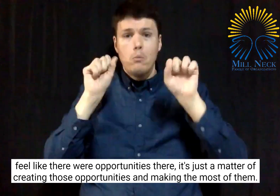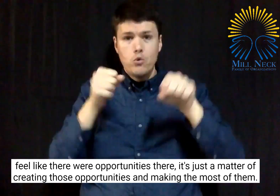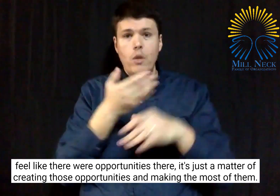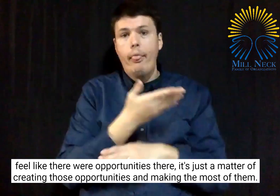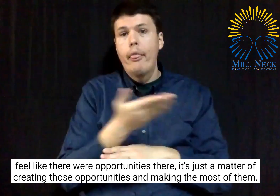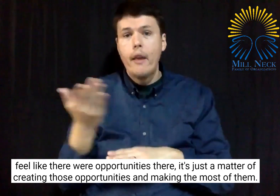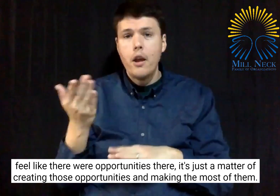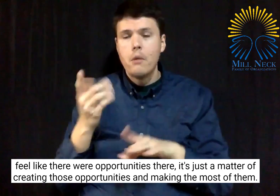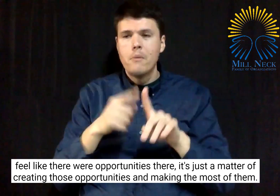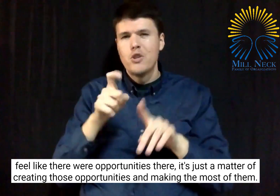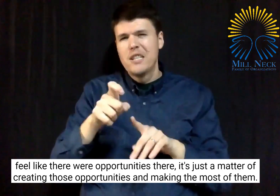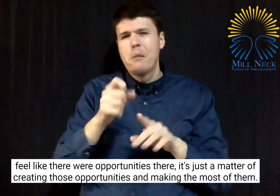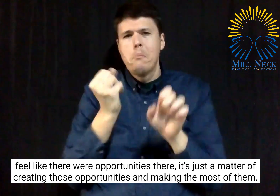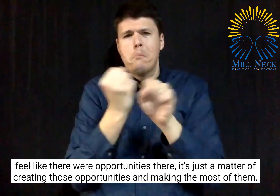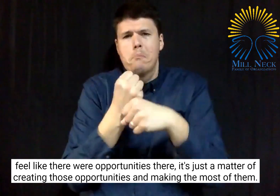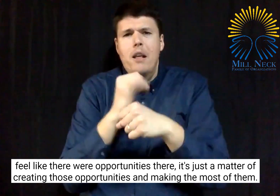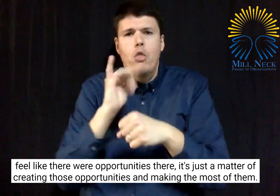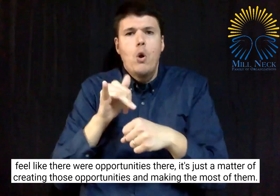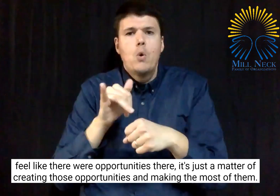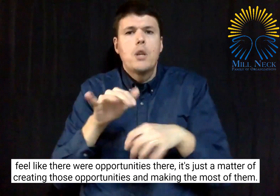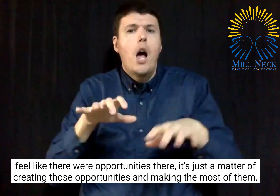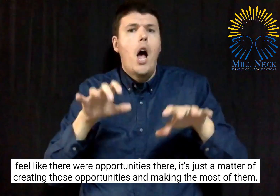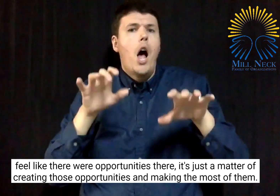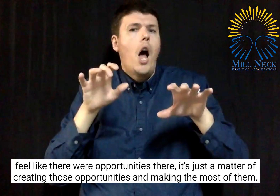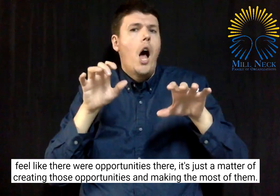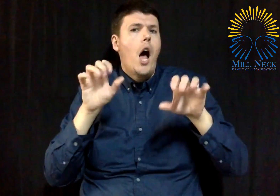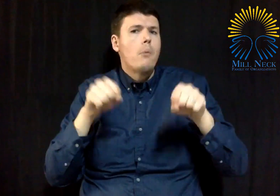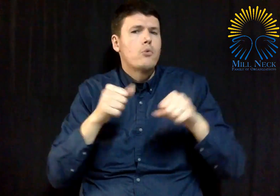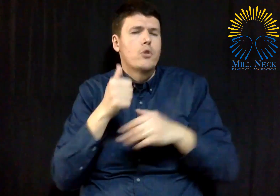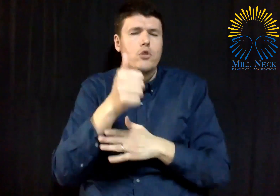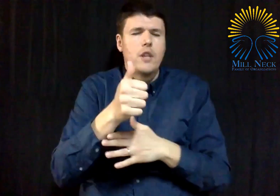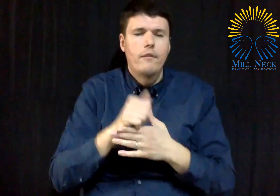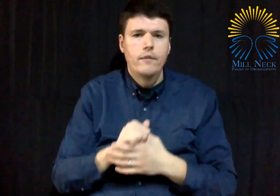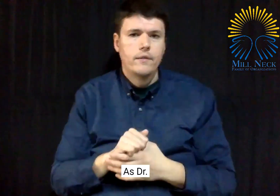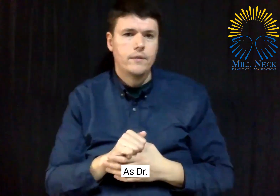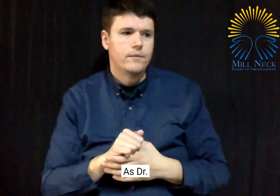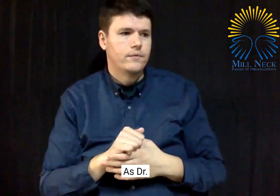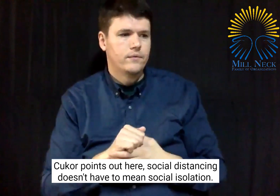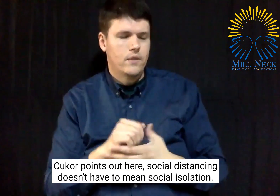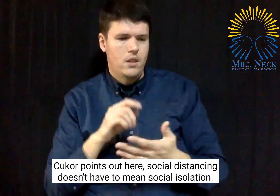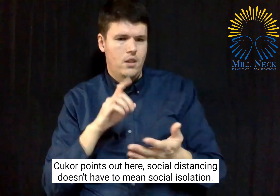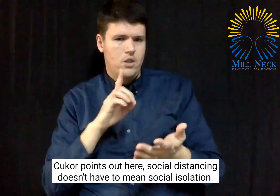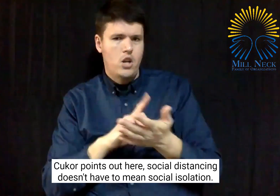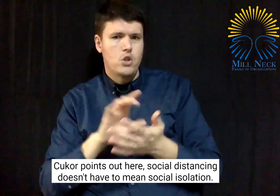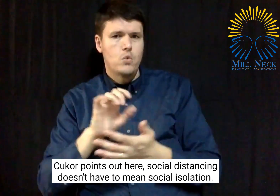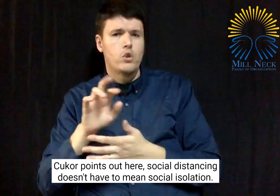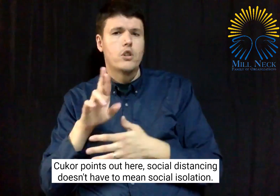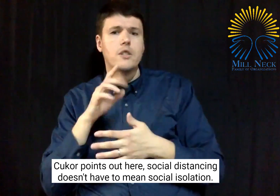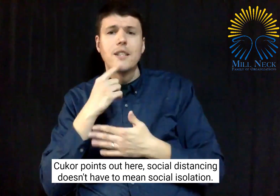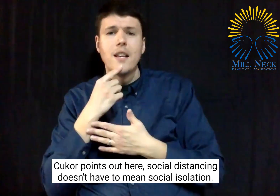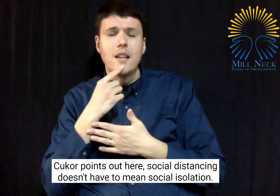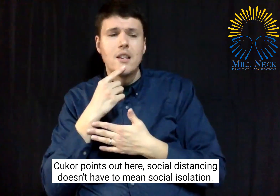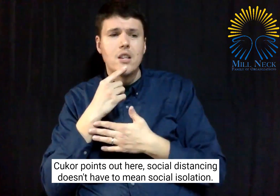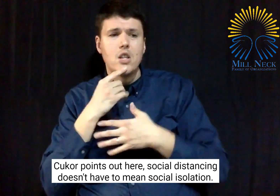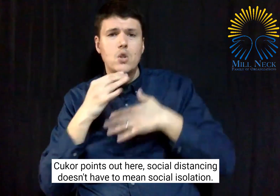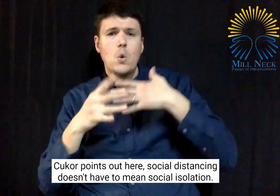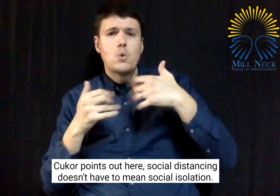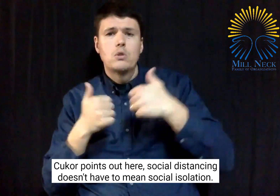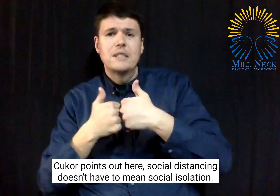of creating those opportunities and making the most of them. As Dr. Cukor points out here, social distancing doesn't have to mean